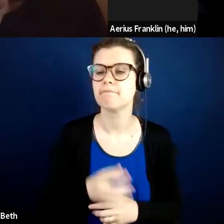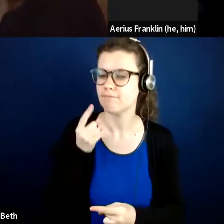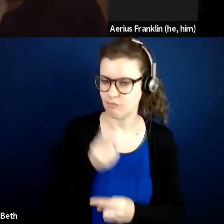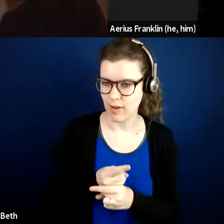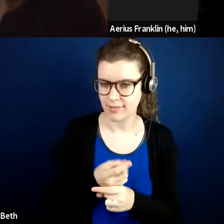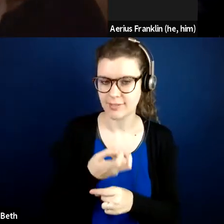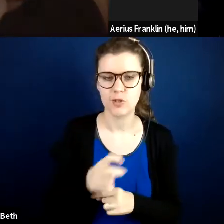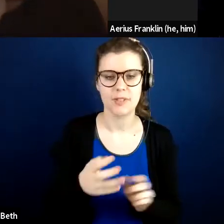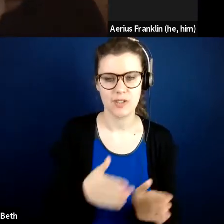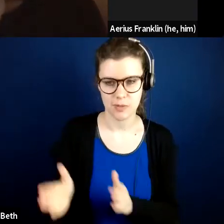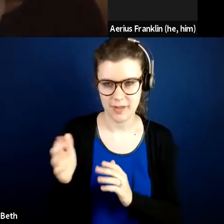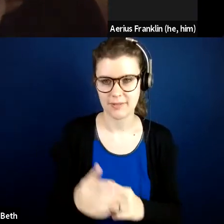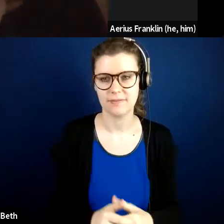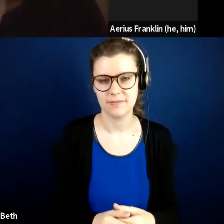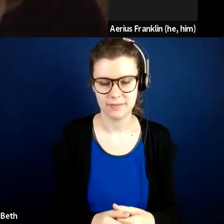it.